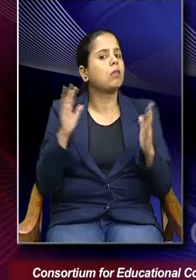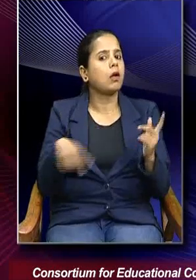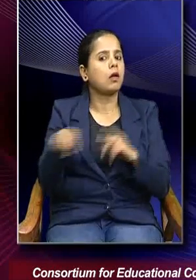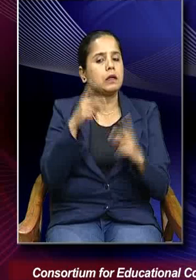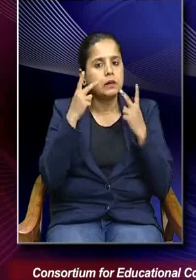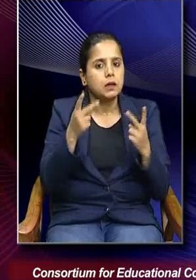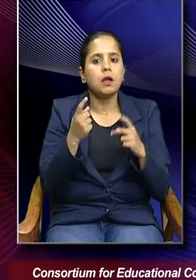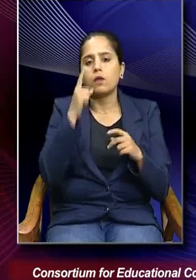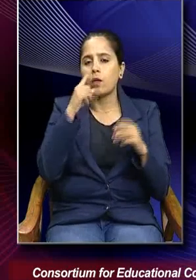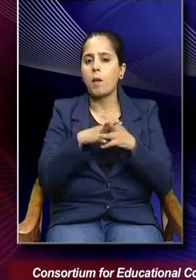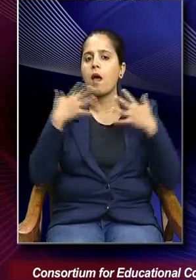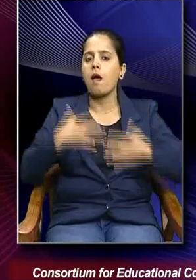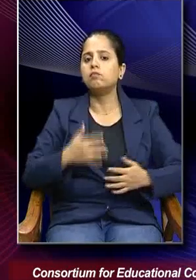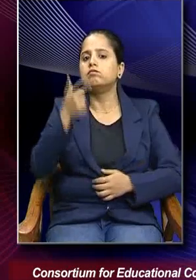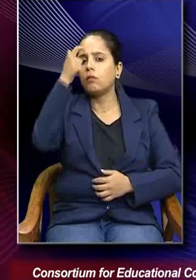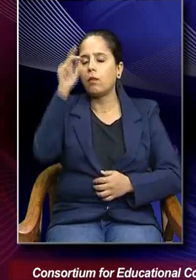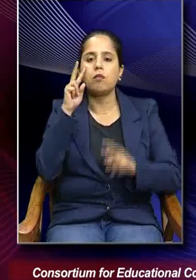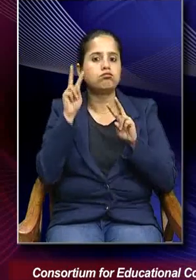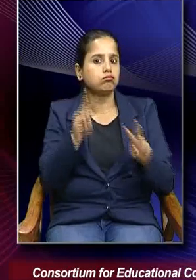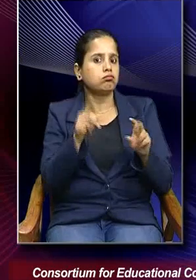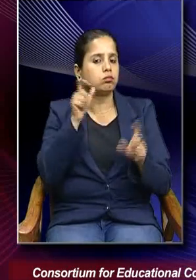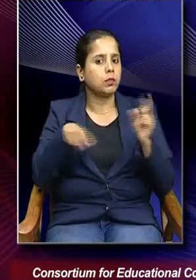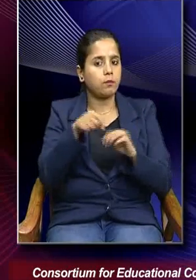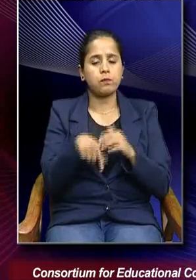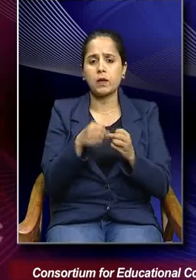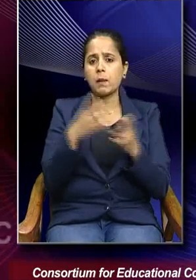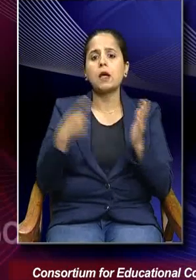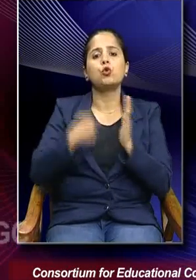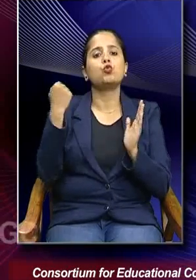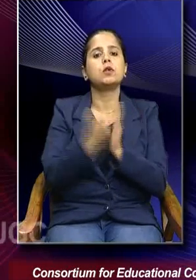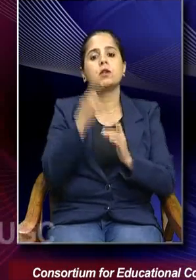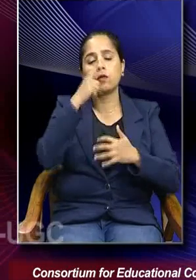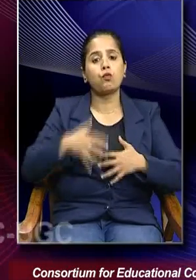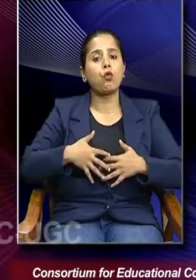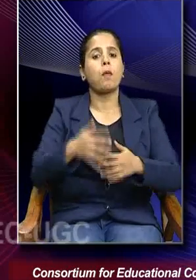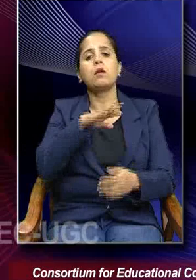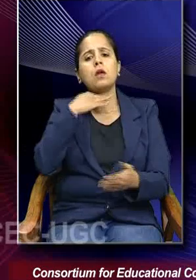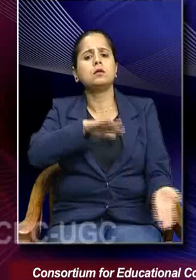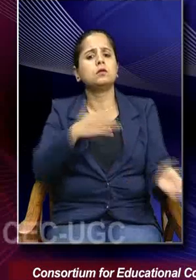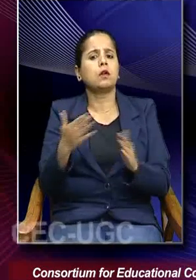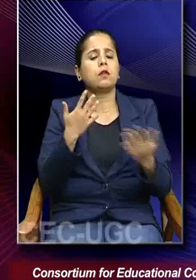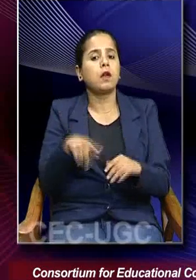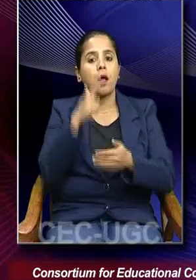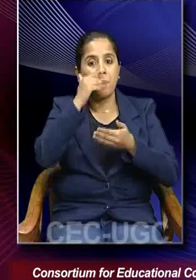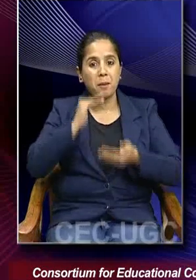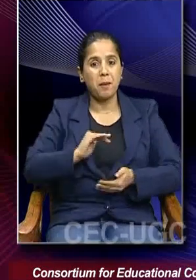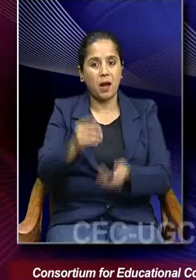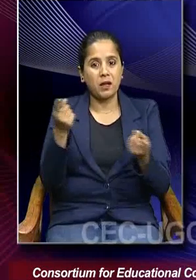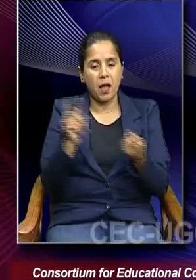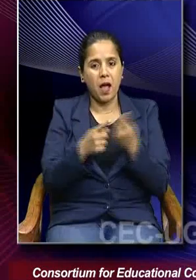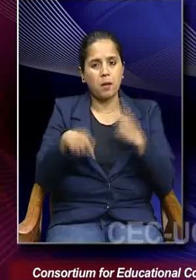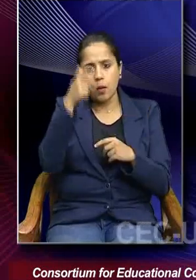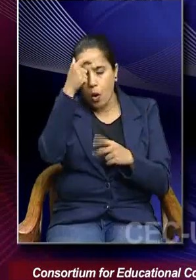attention towards women's health. This is the number of registered maternal death due to birth or pregnancy